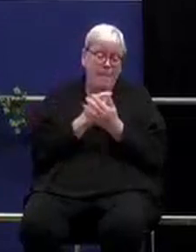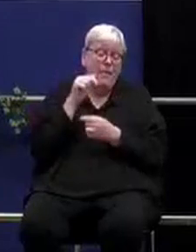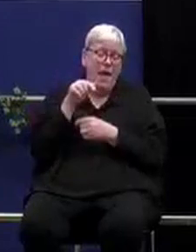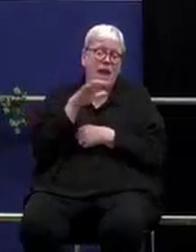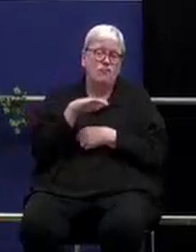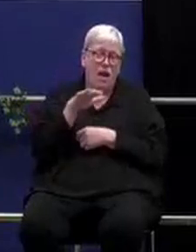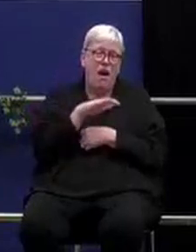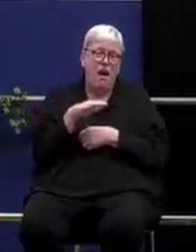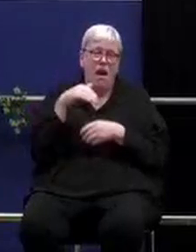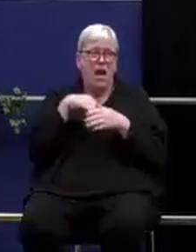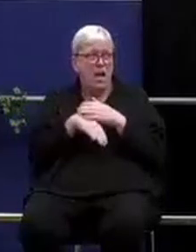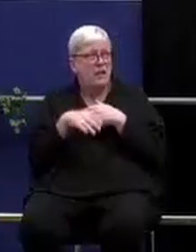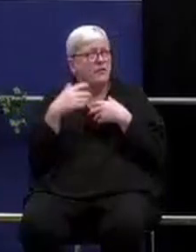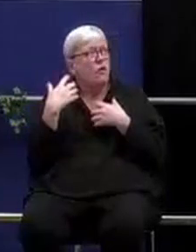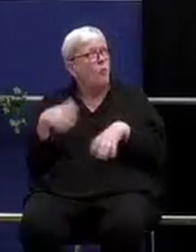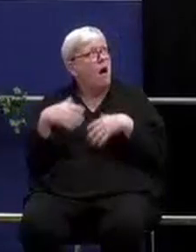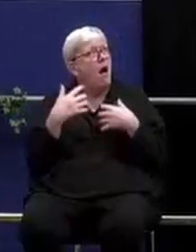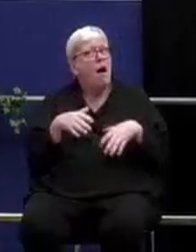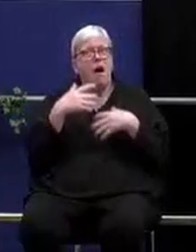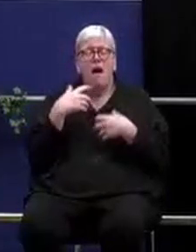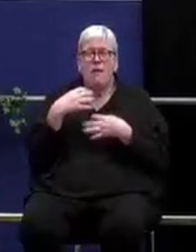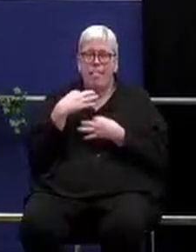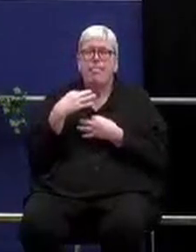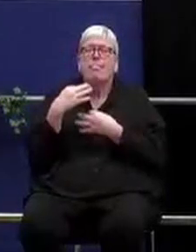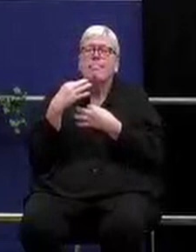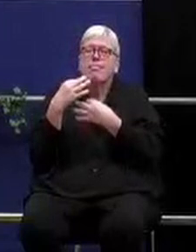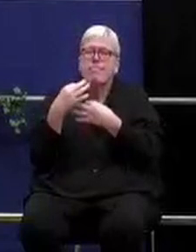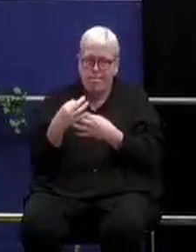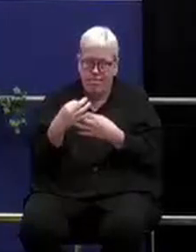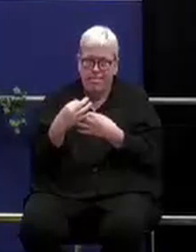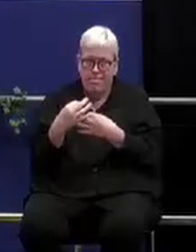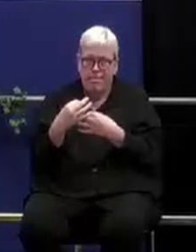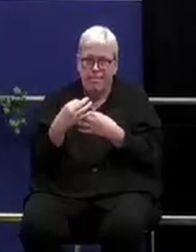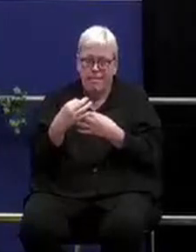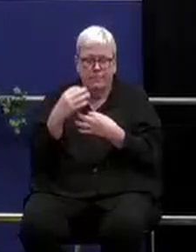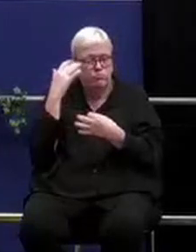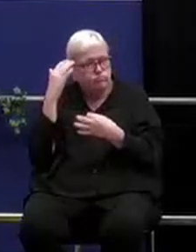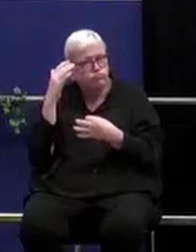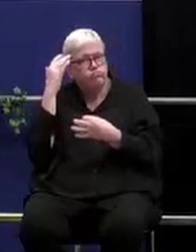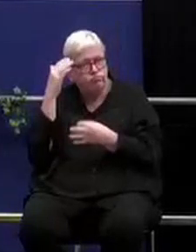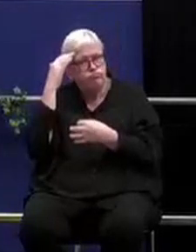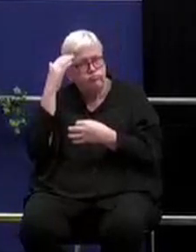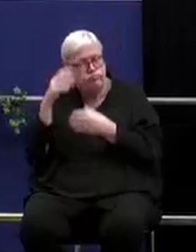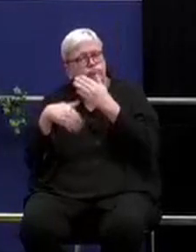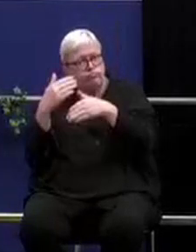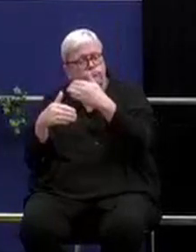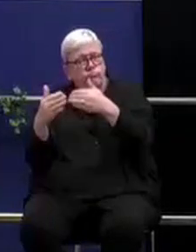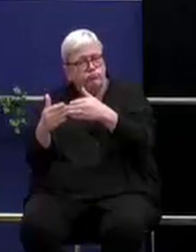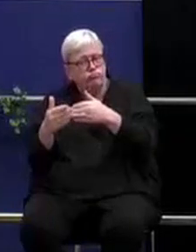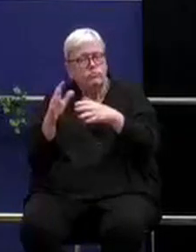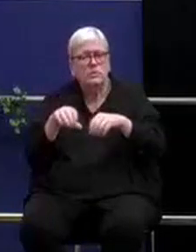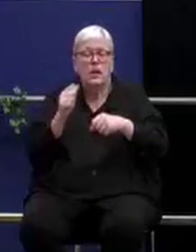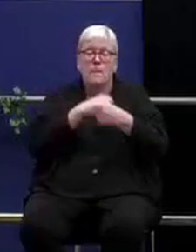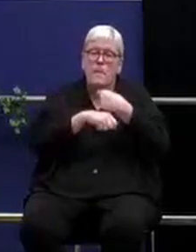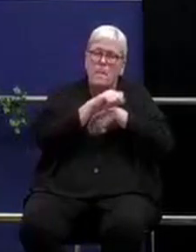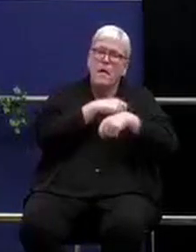I stepped into that I couldn't let go of, and so I kind of let it percolate in my mind for a while, and then it started to form into